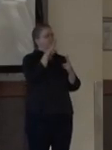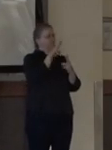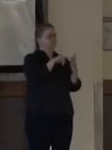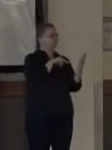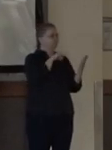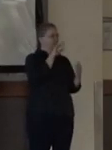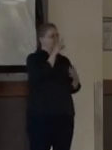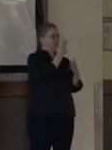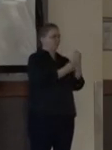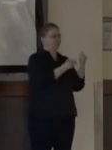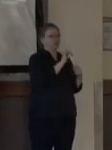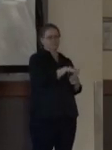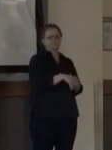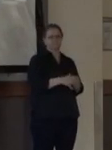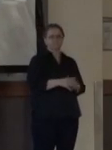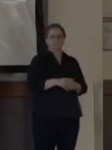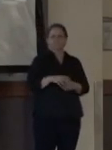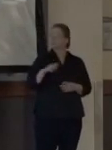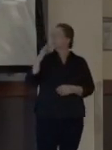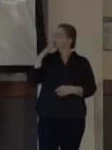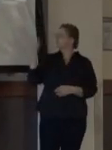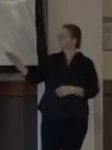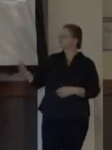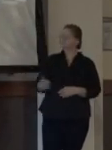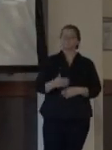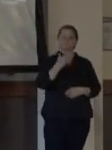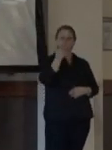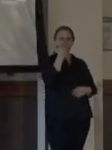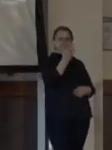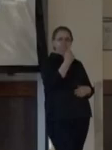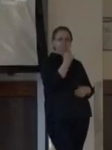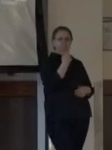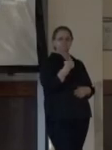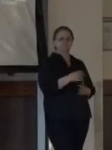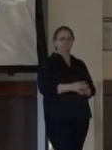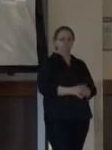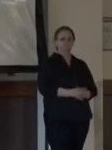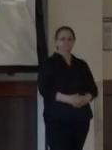that. Okay, thank you. Thank you for the question.